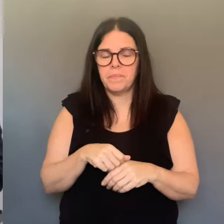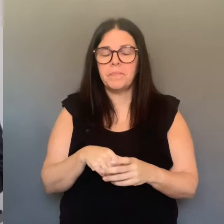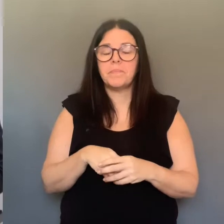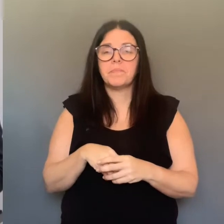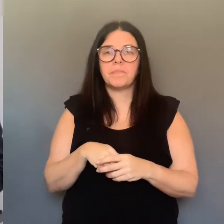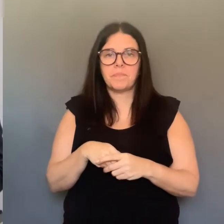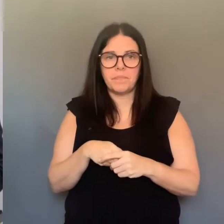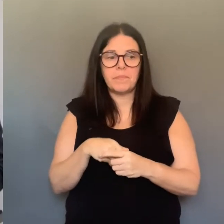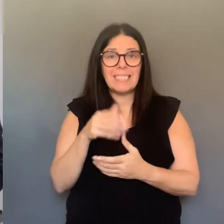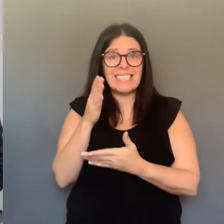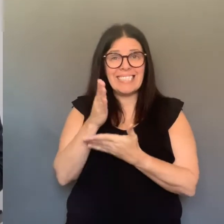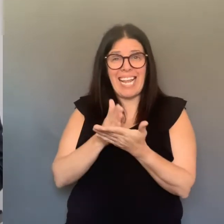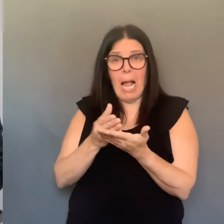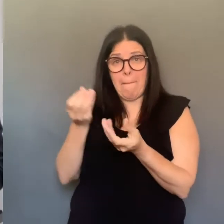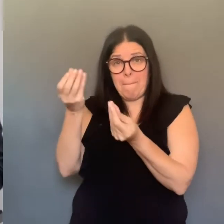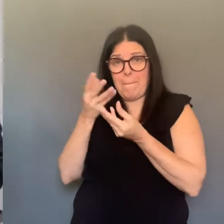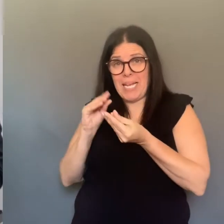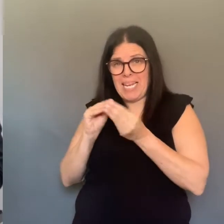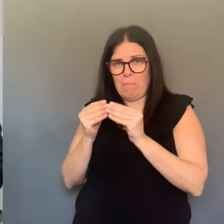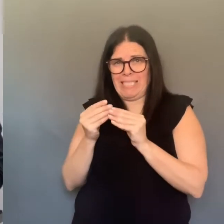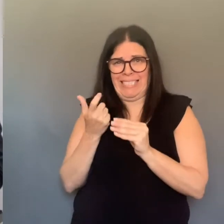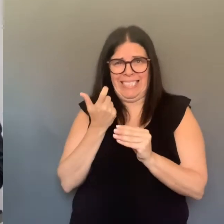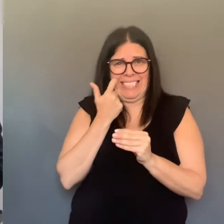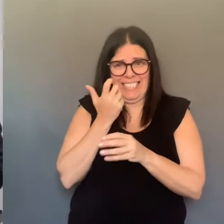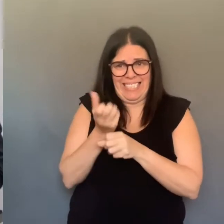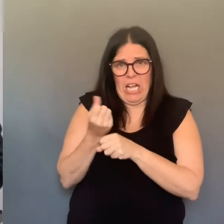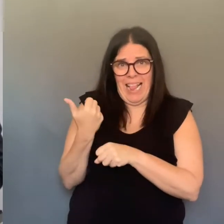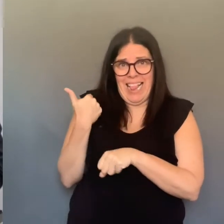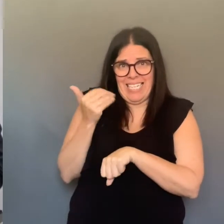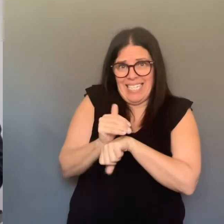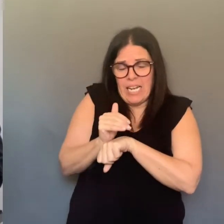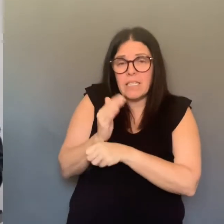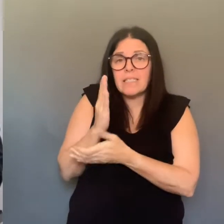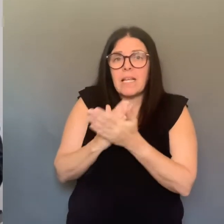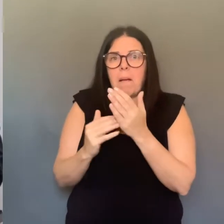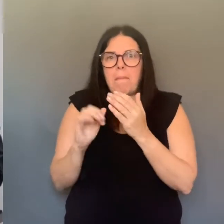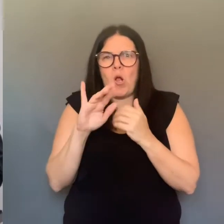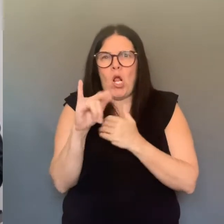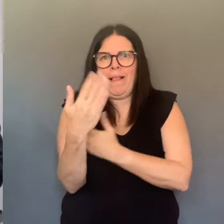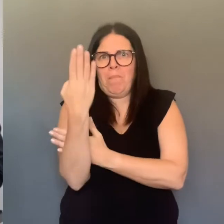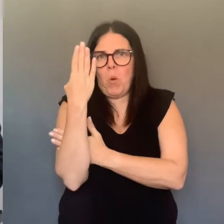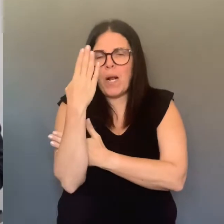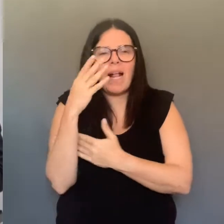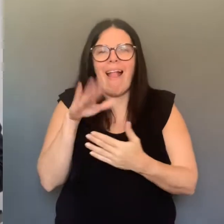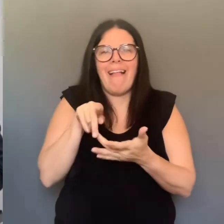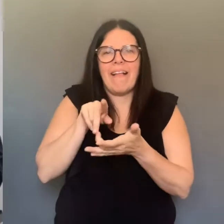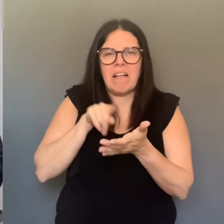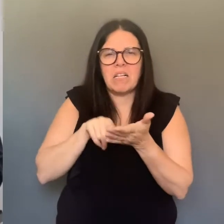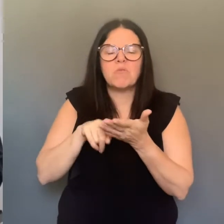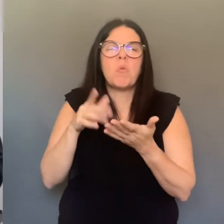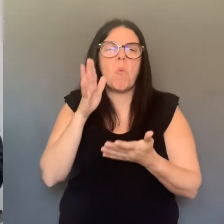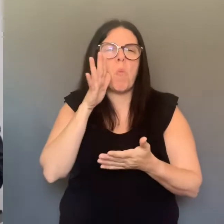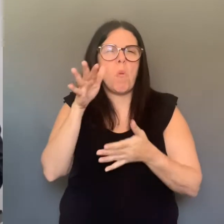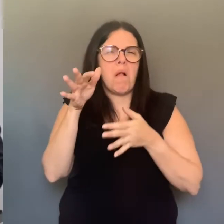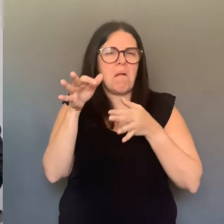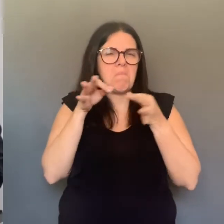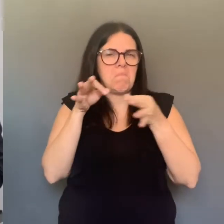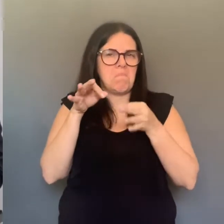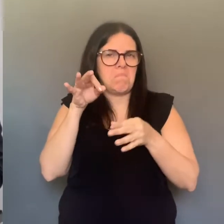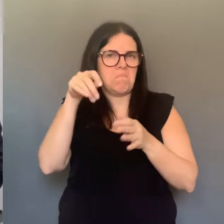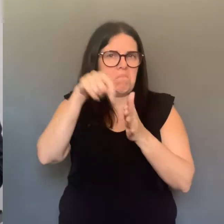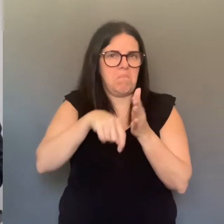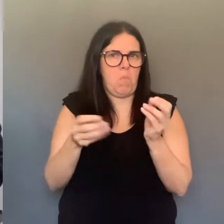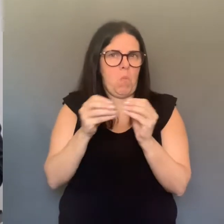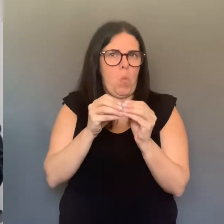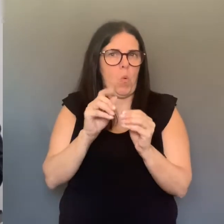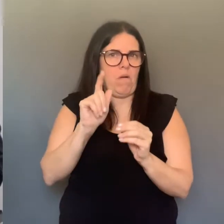have recovered from some of the earlier cases? So some of these cases we have received late last night